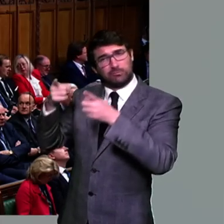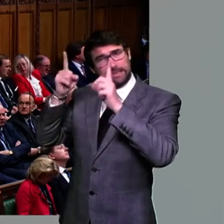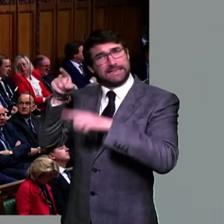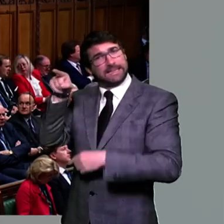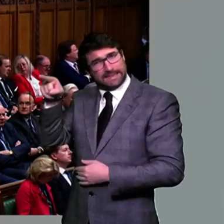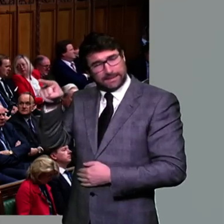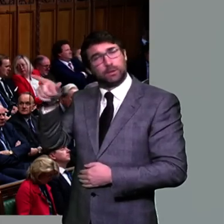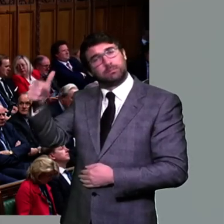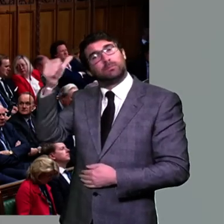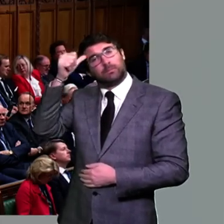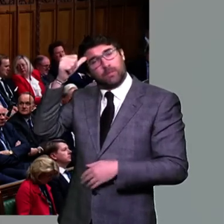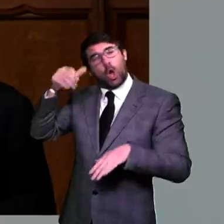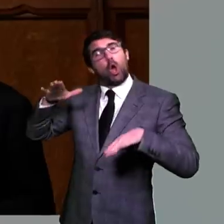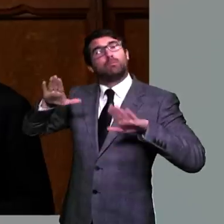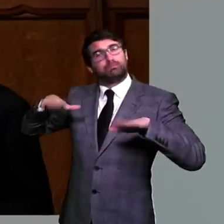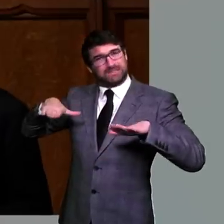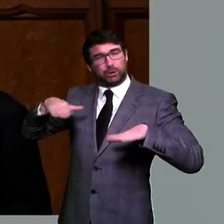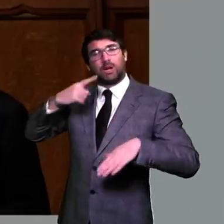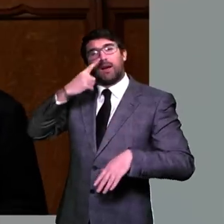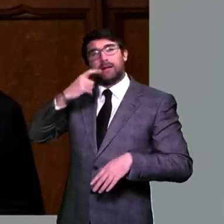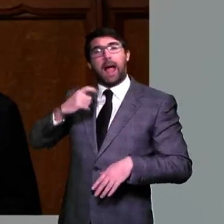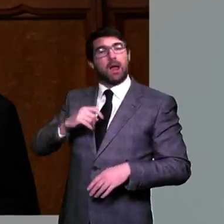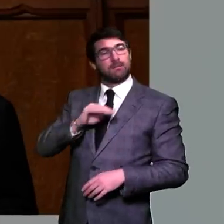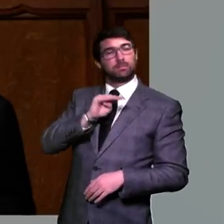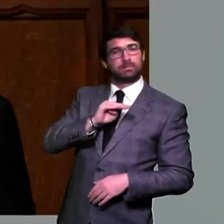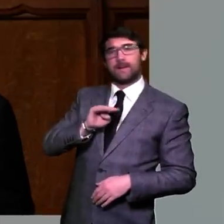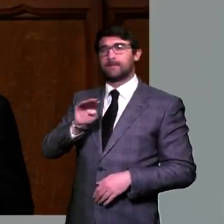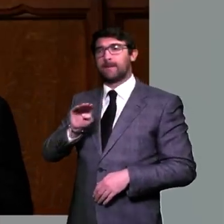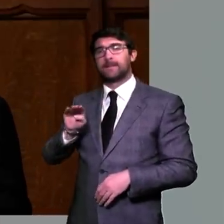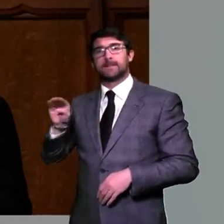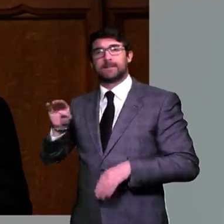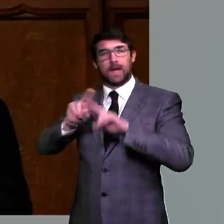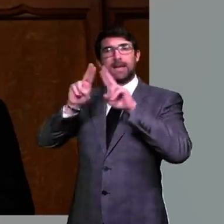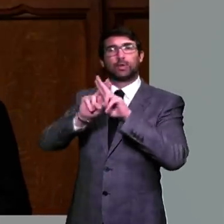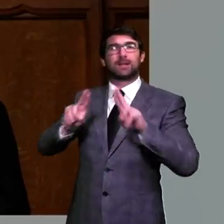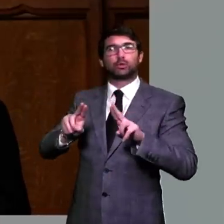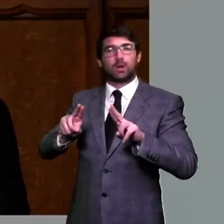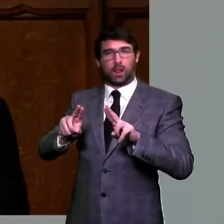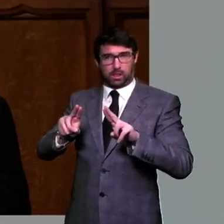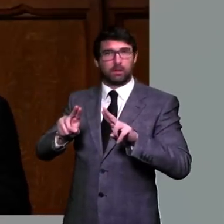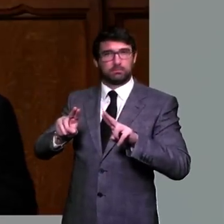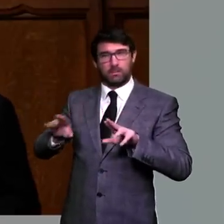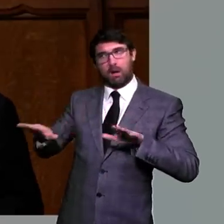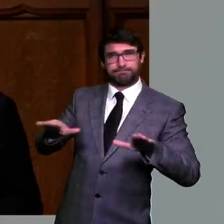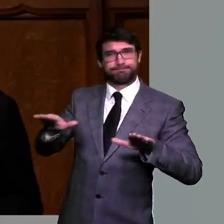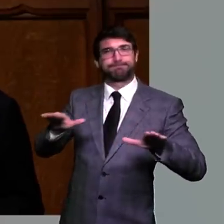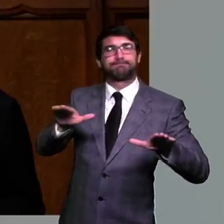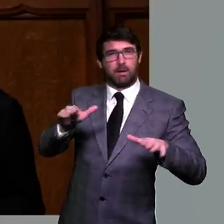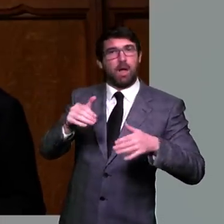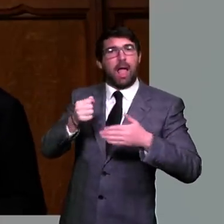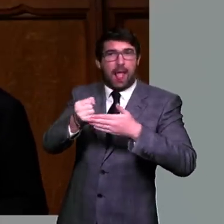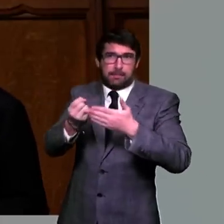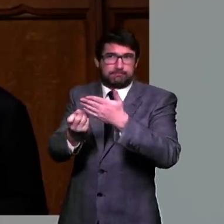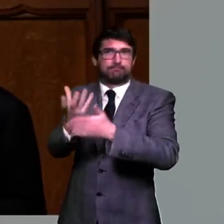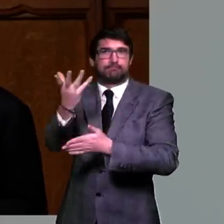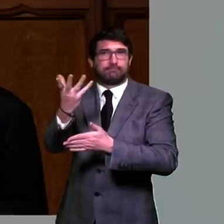soft power acting in our national interest. Will she confirm today the promise we both made in 2010 when this